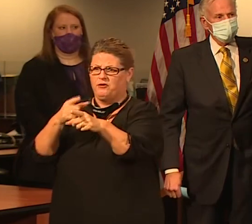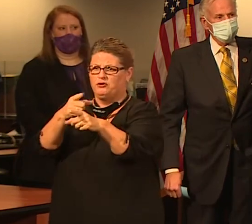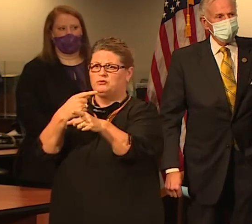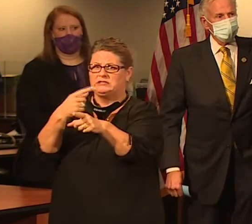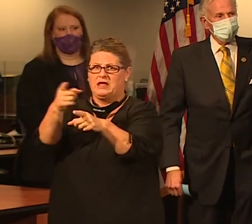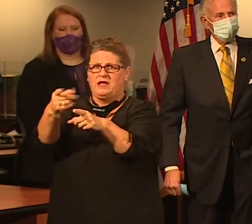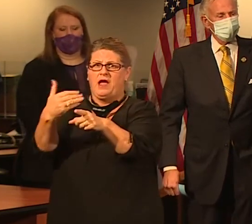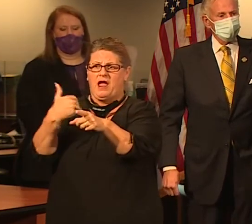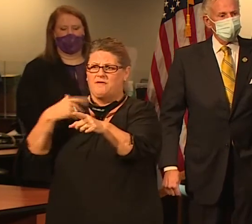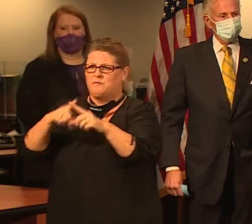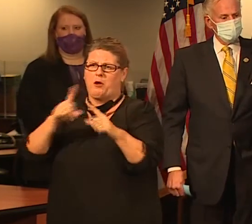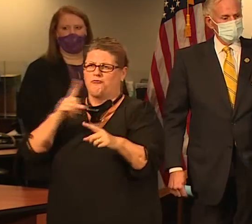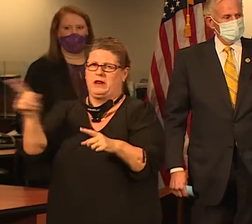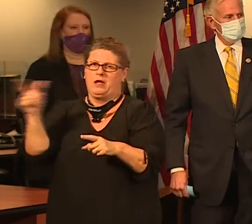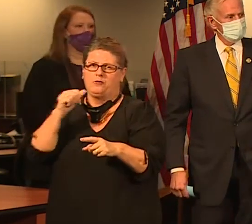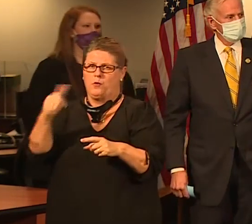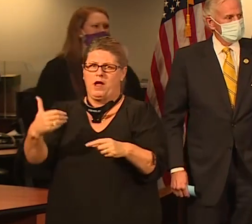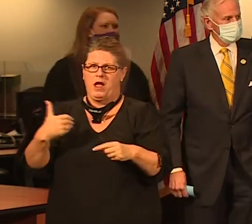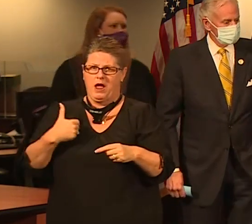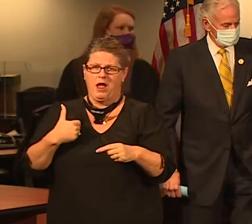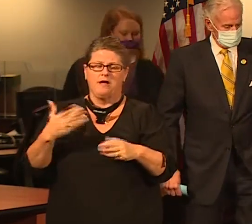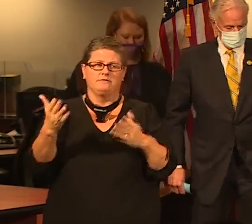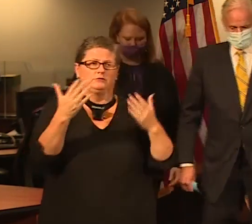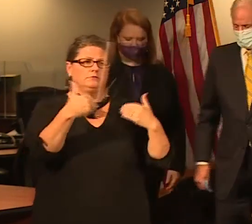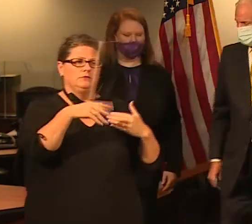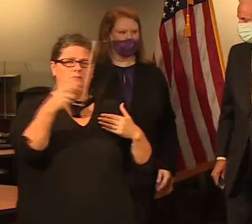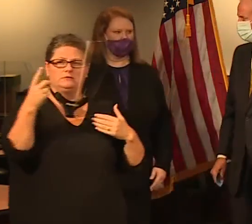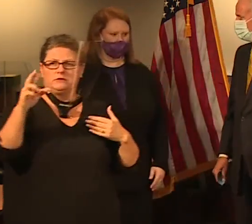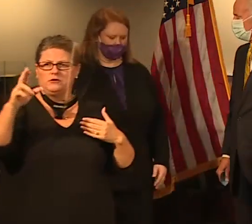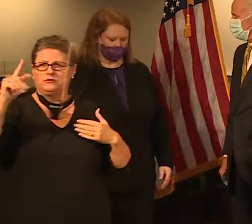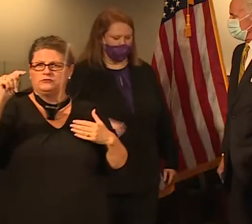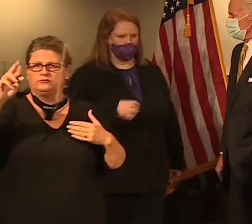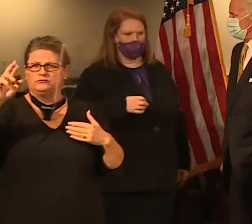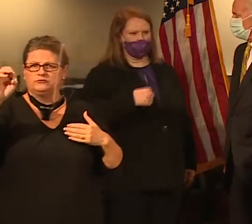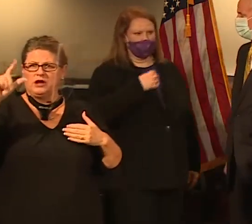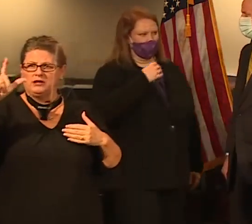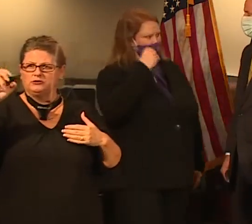Well, I'll tell you what, I'm going to let Dr. Traxler speak to the death certificate issues.